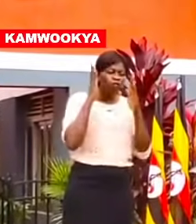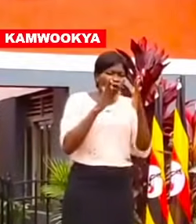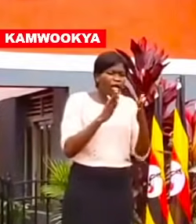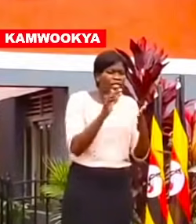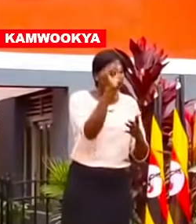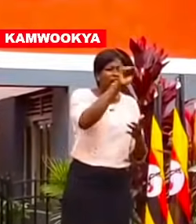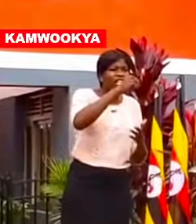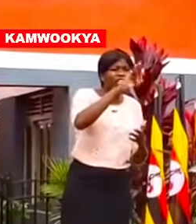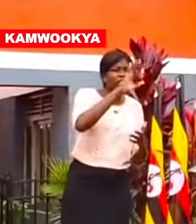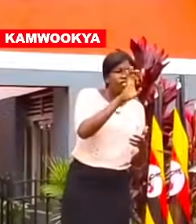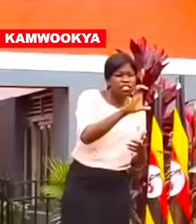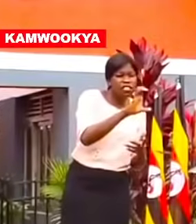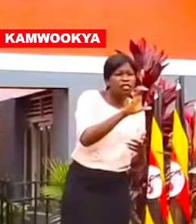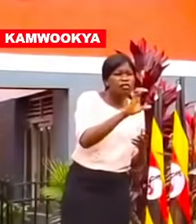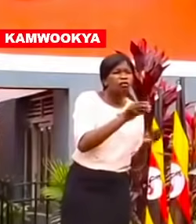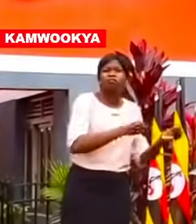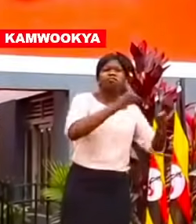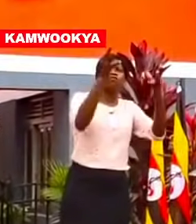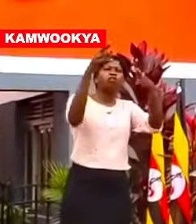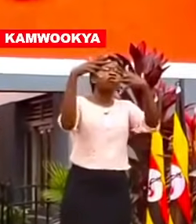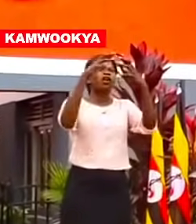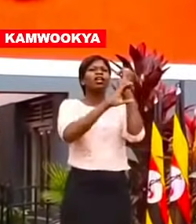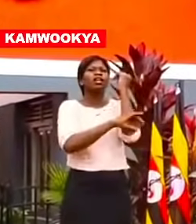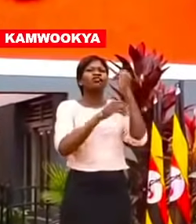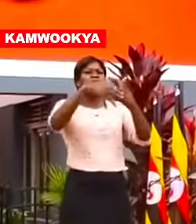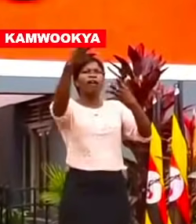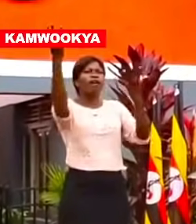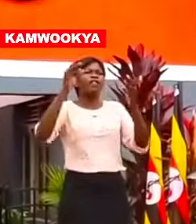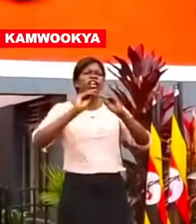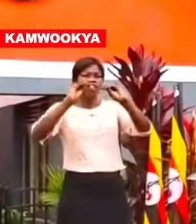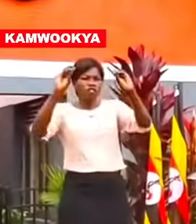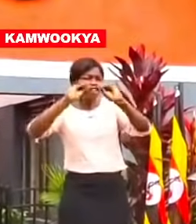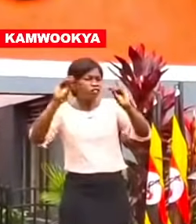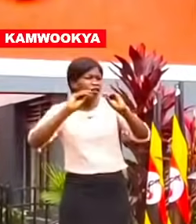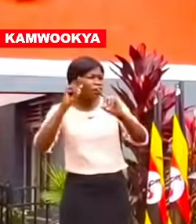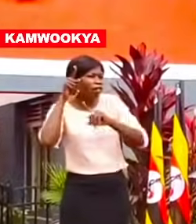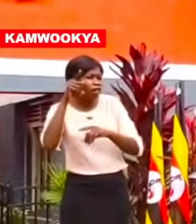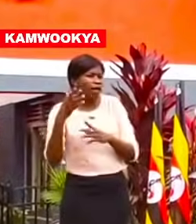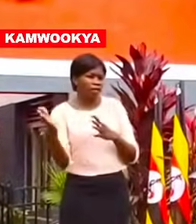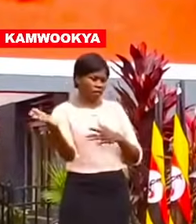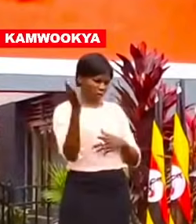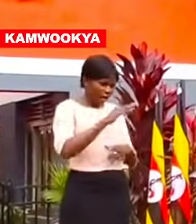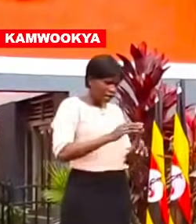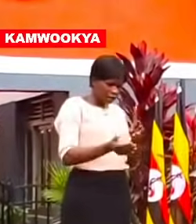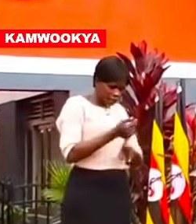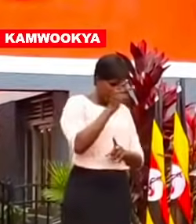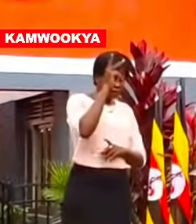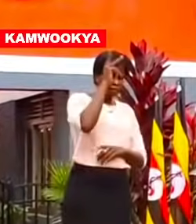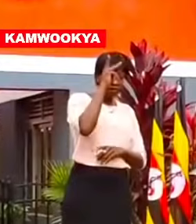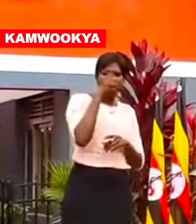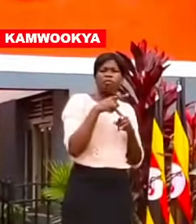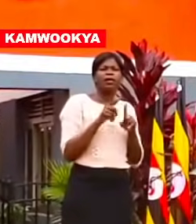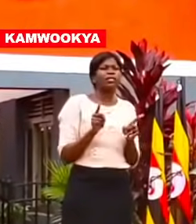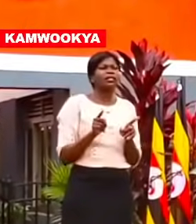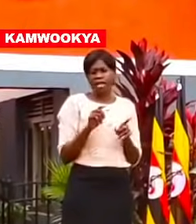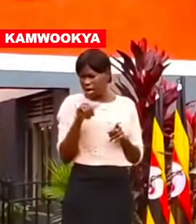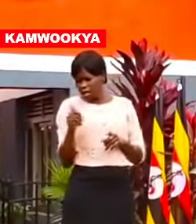them for trainings across the world and so on. But this is important too for the entire country. So we think